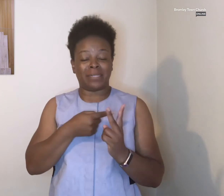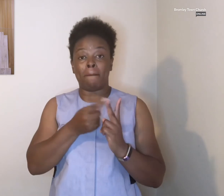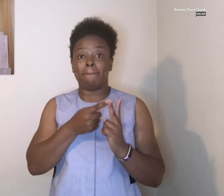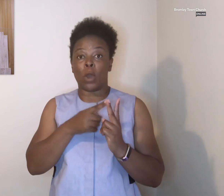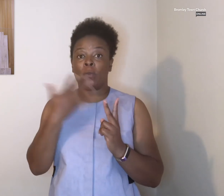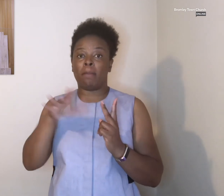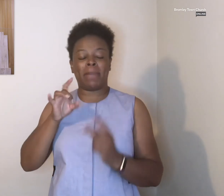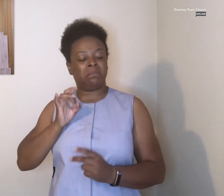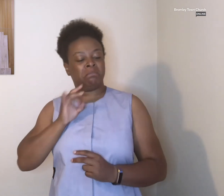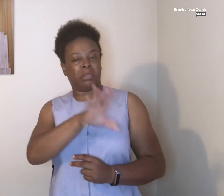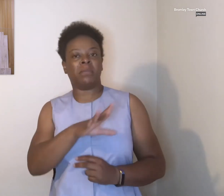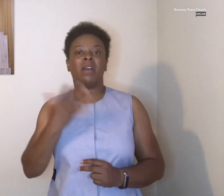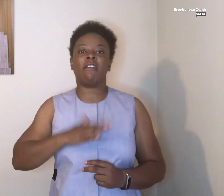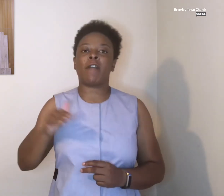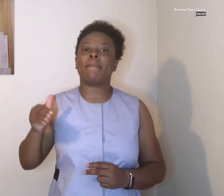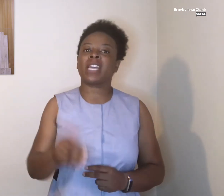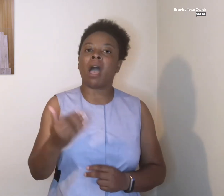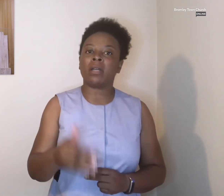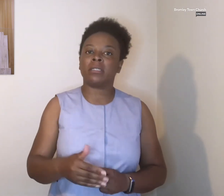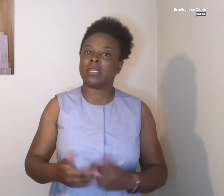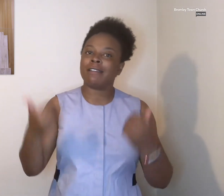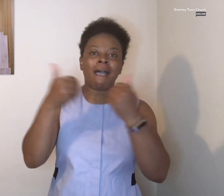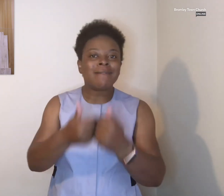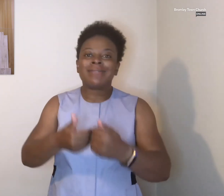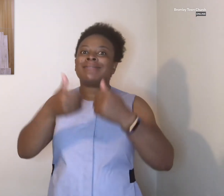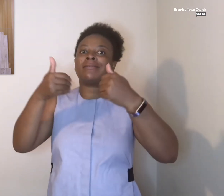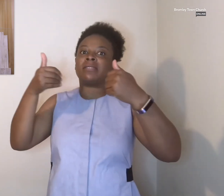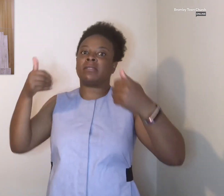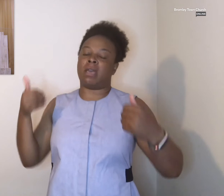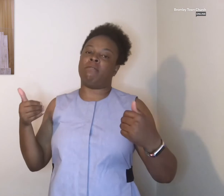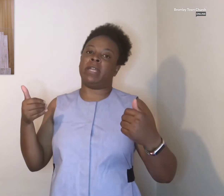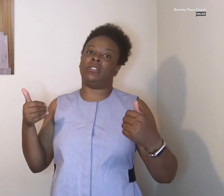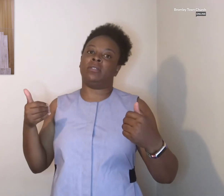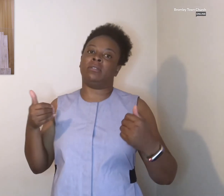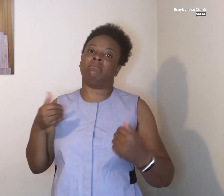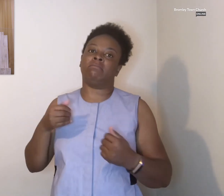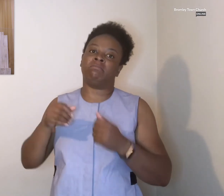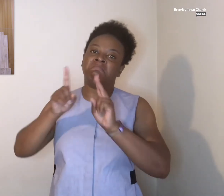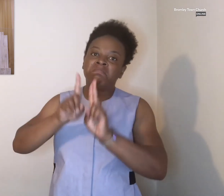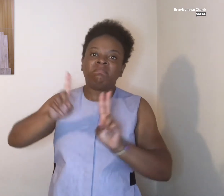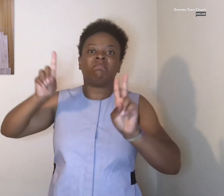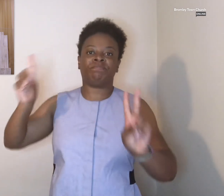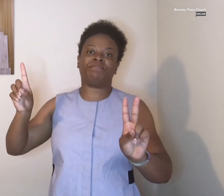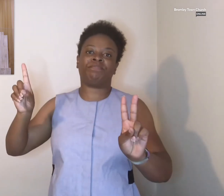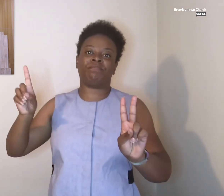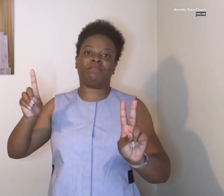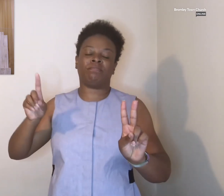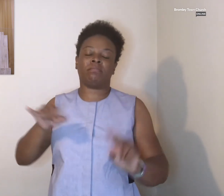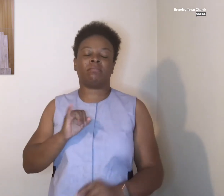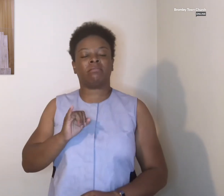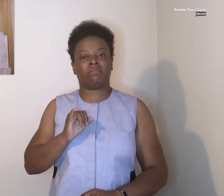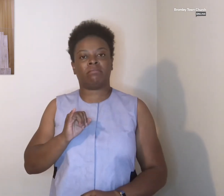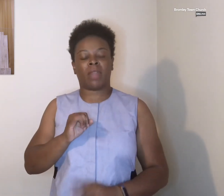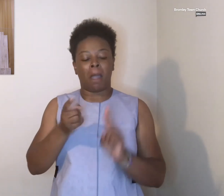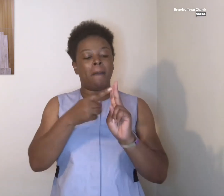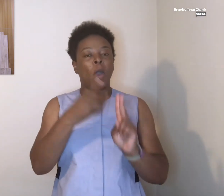of Eden. There was a separation that had to take place. And the disdain that they had shown for God's commands caused that